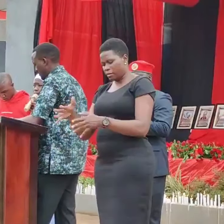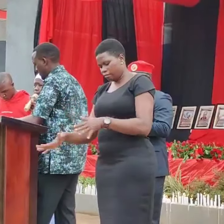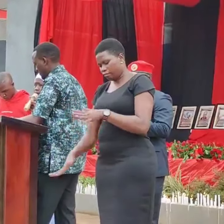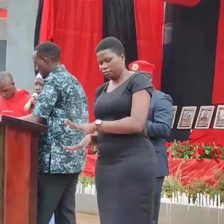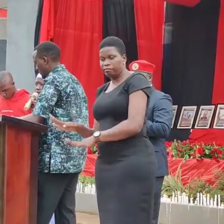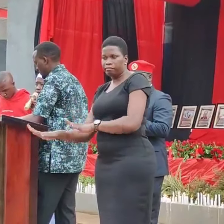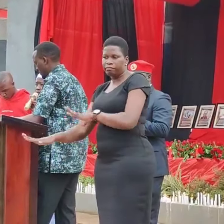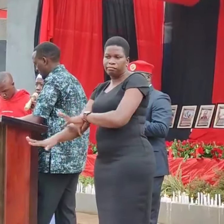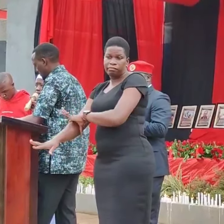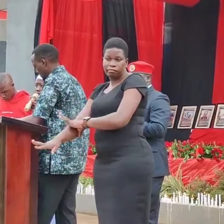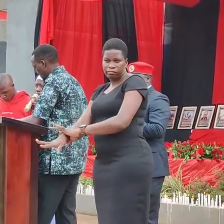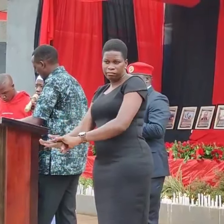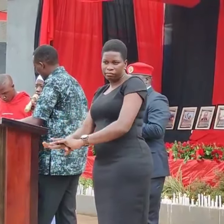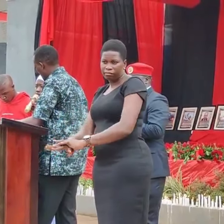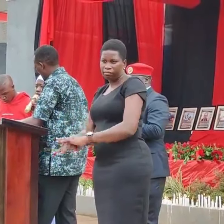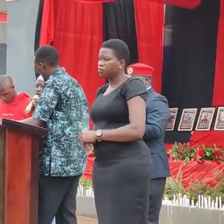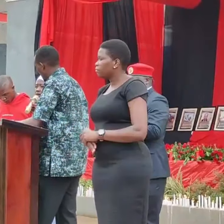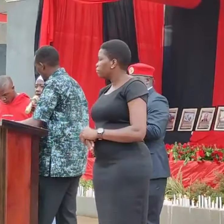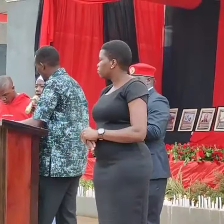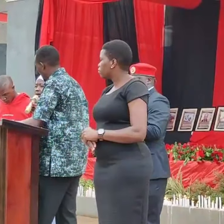She was shot twice.